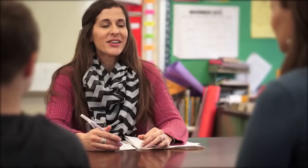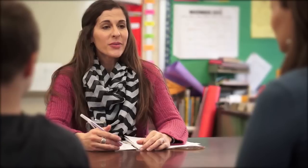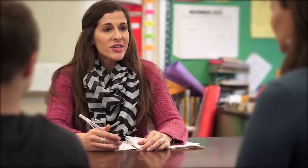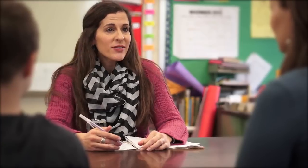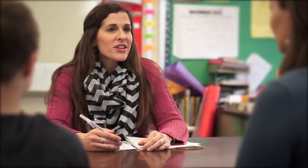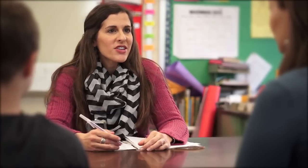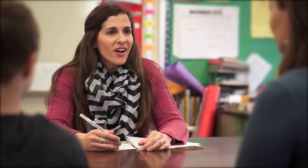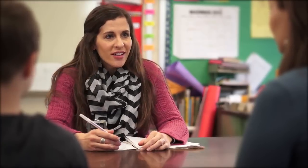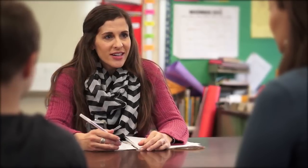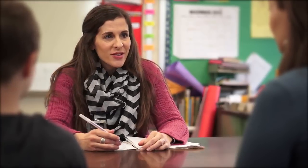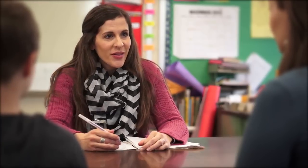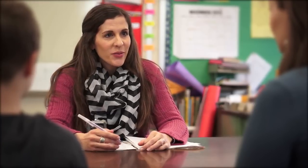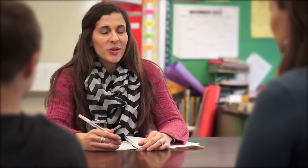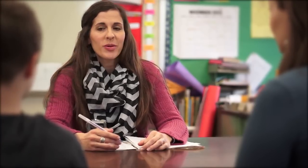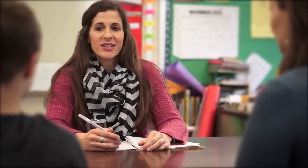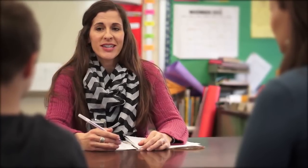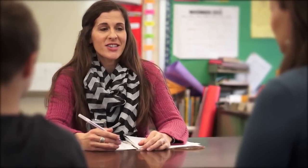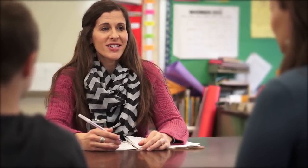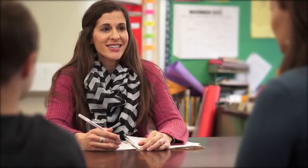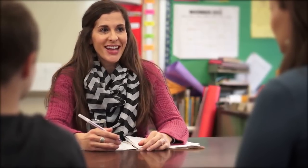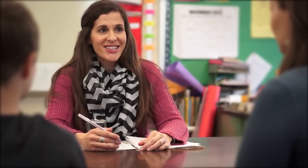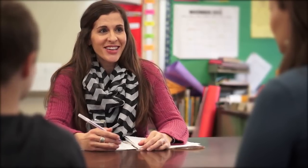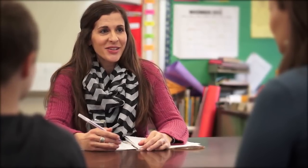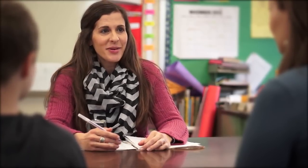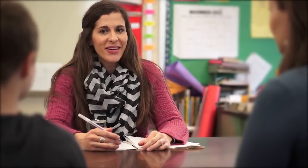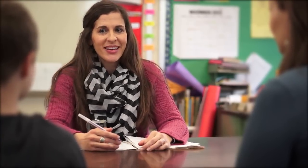We just finished our Holidays Around the World presentation. Did Ash tell you about it?